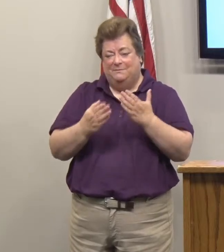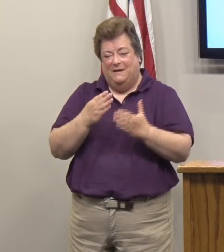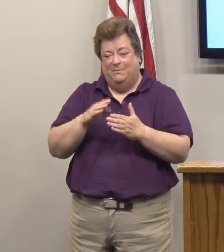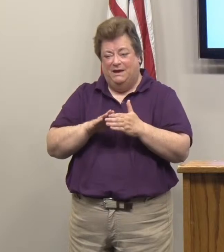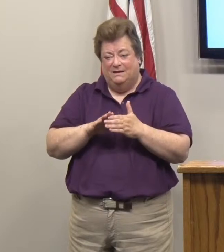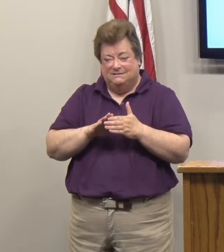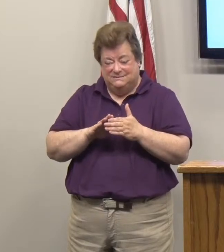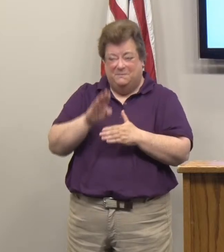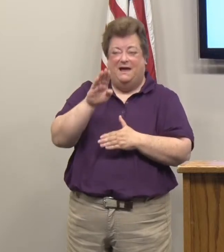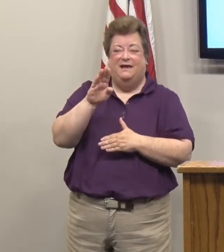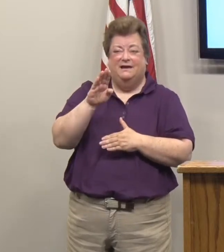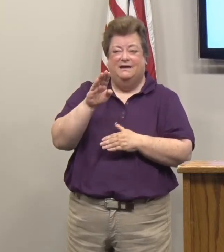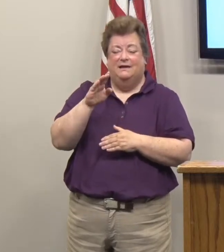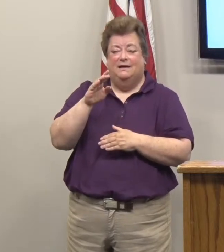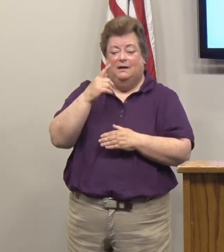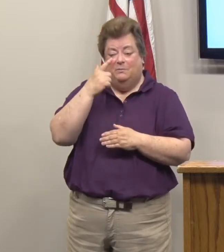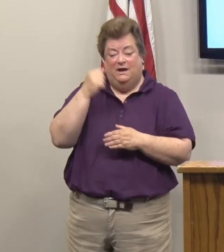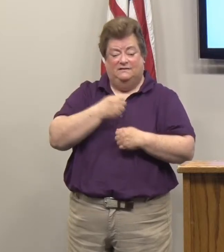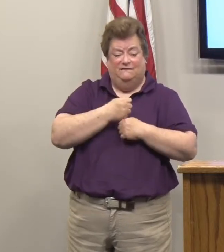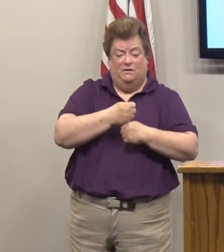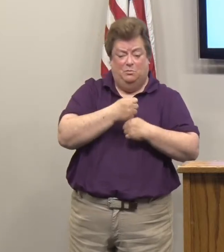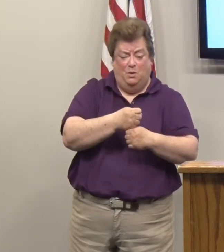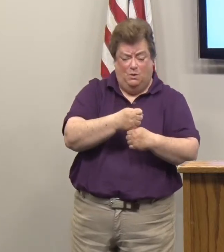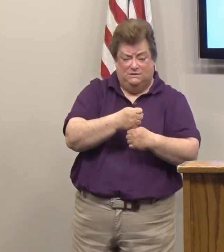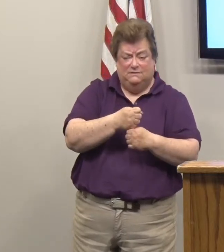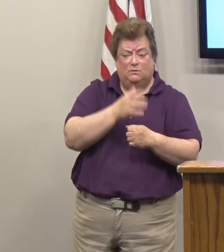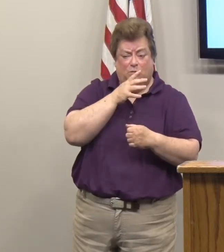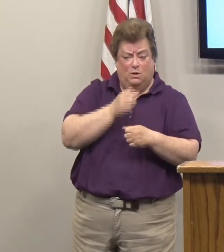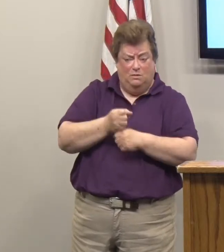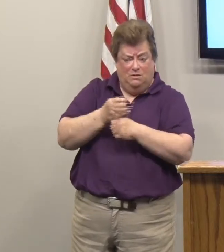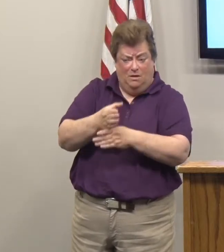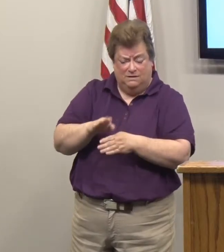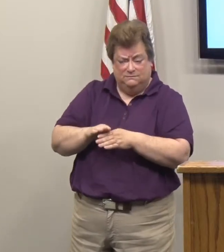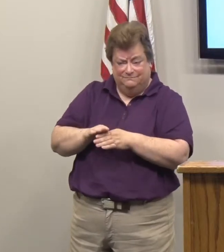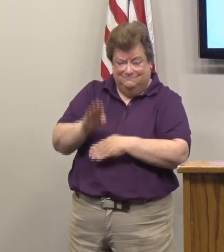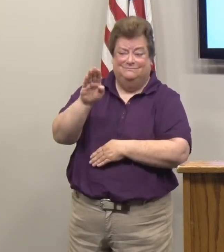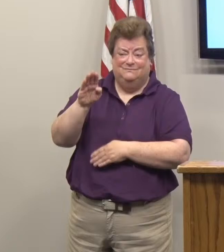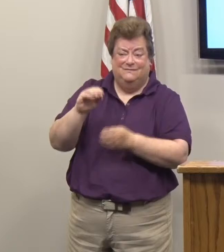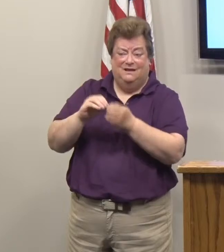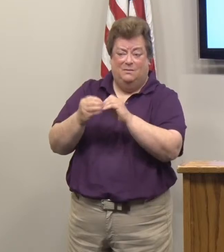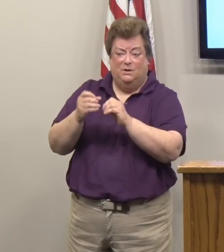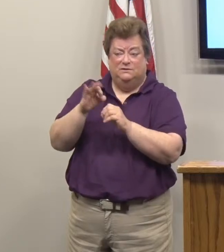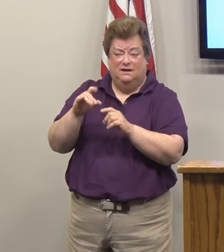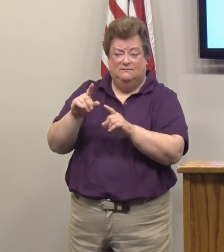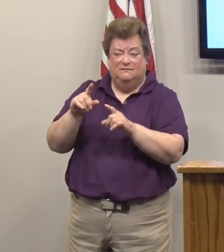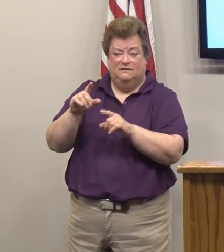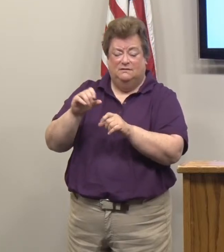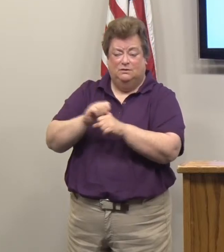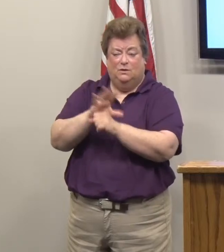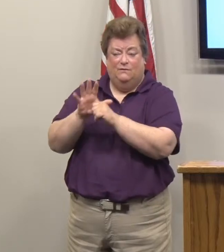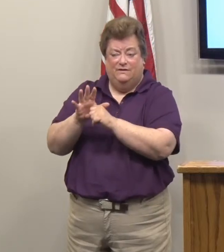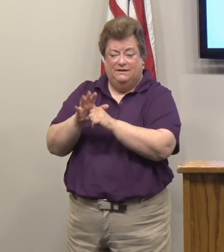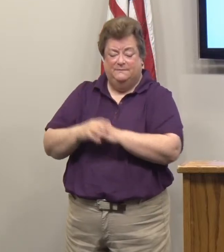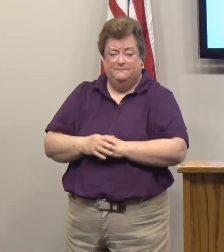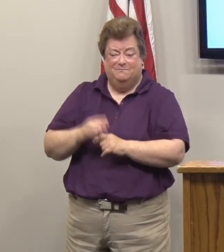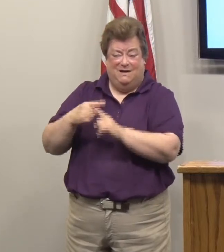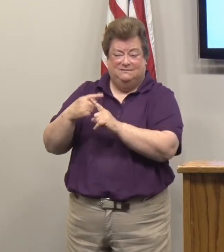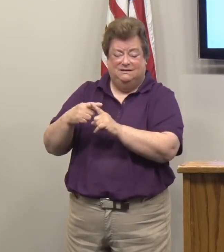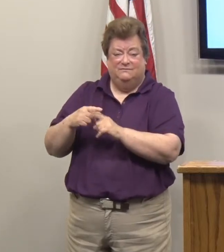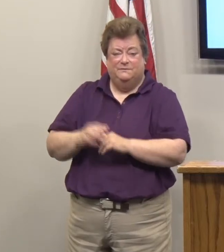Other questions? Hi, Mayor. Chris Bass, Lincoln Journal-Star. What concerns or what worries does the city have about a